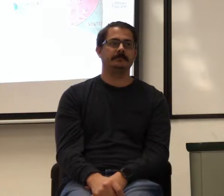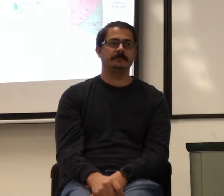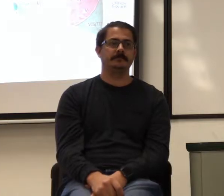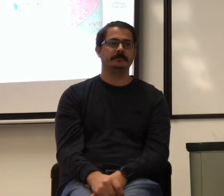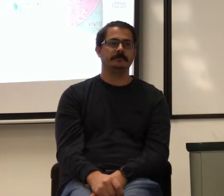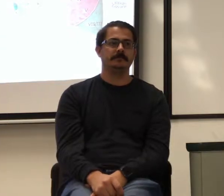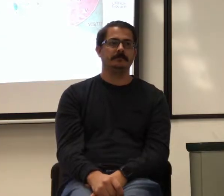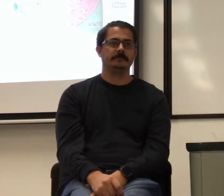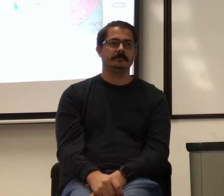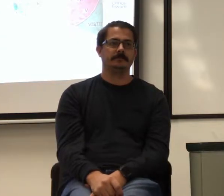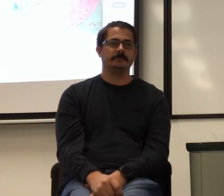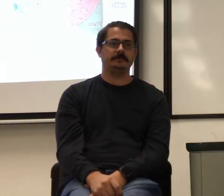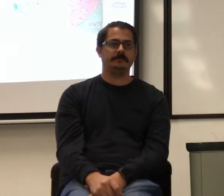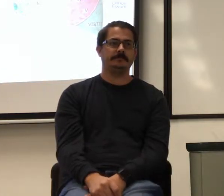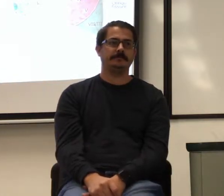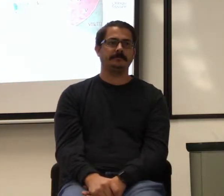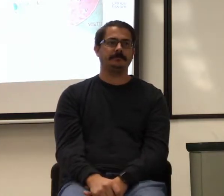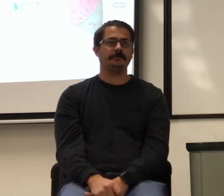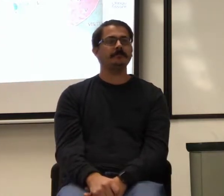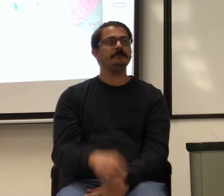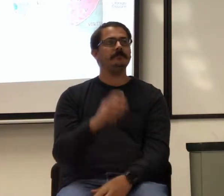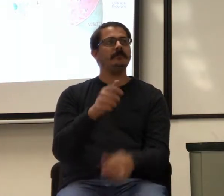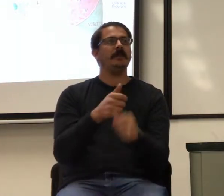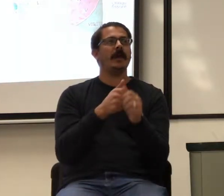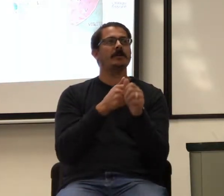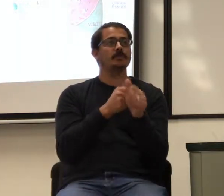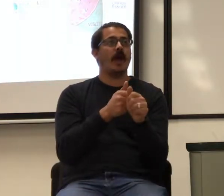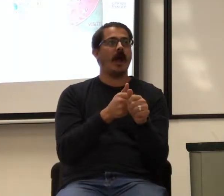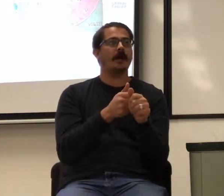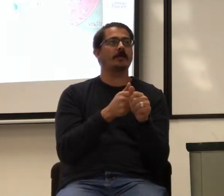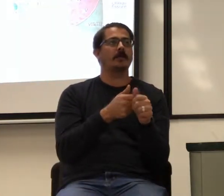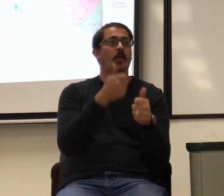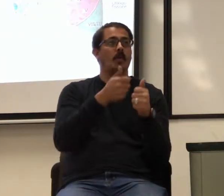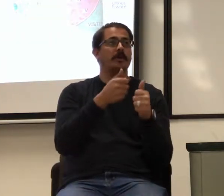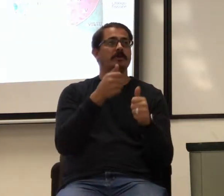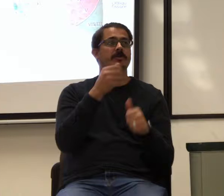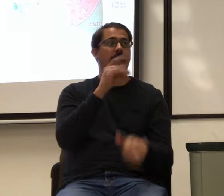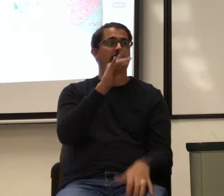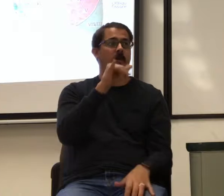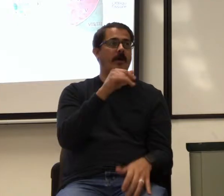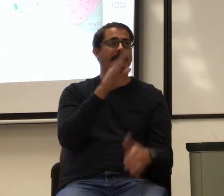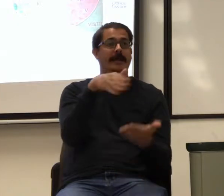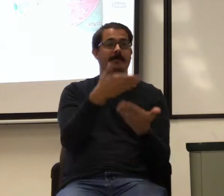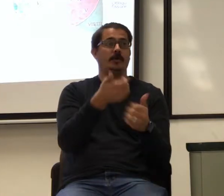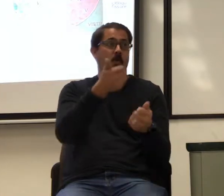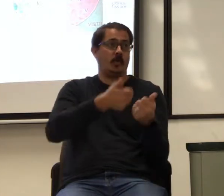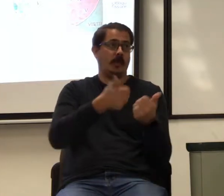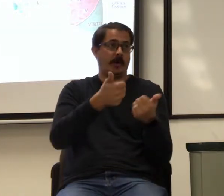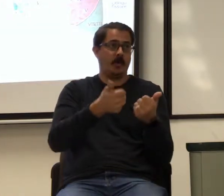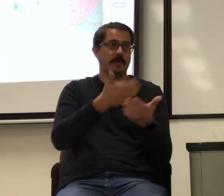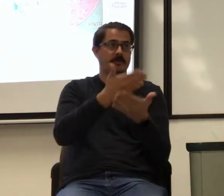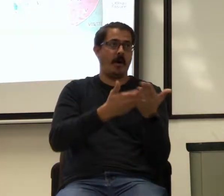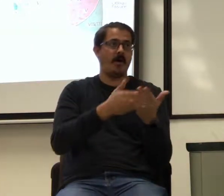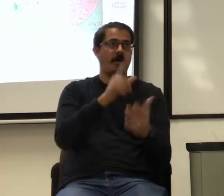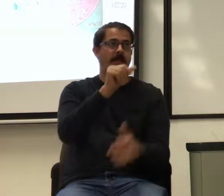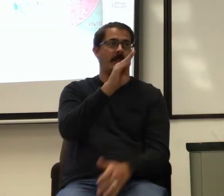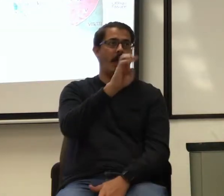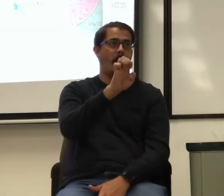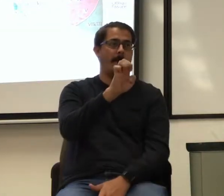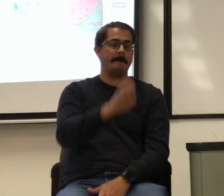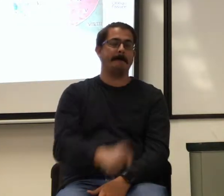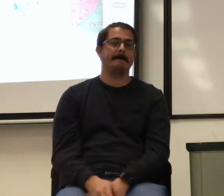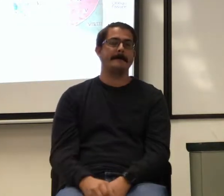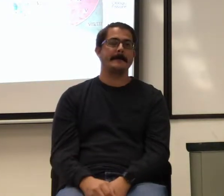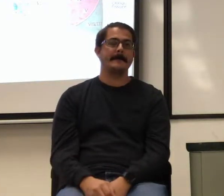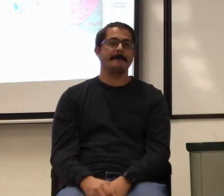Okay, that refers to this slide. You can track which airway is delivering to which part of which segment of the lobe.